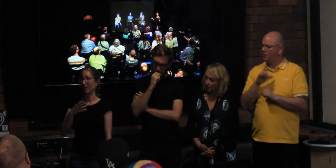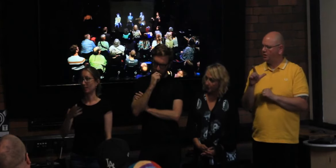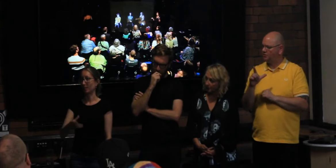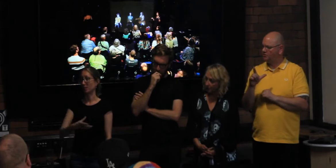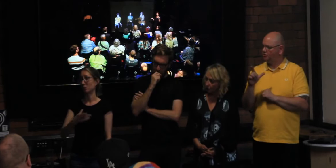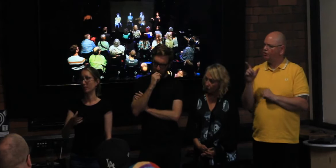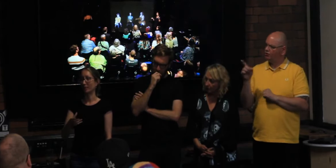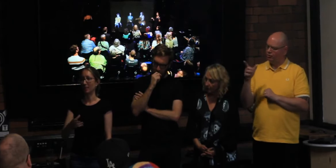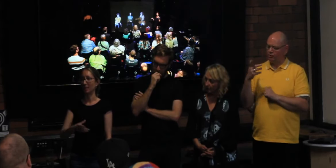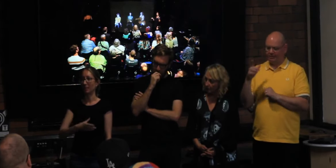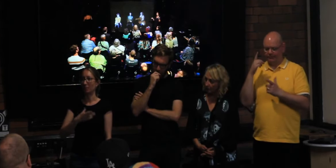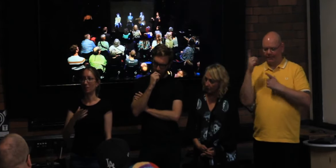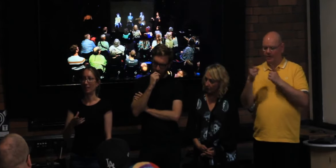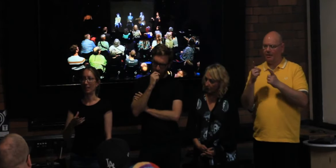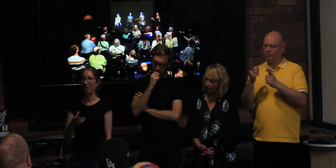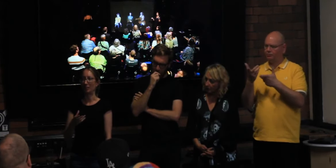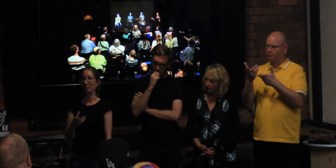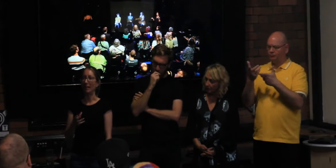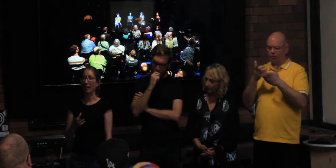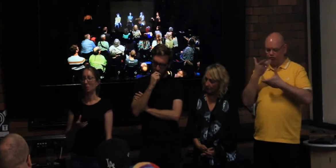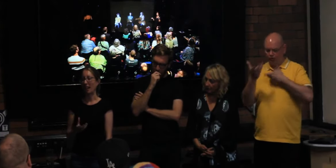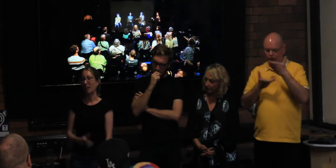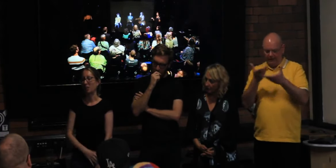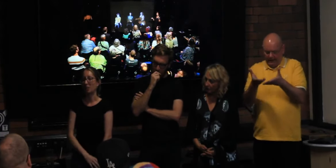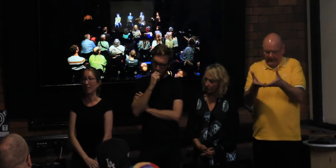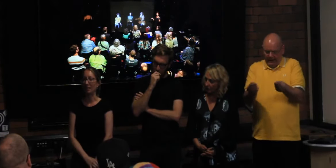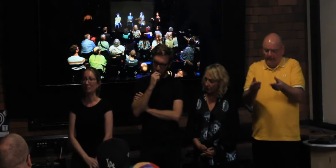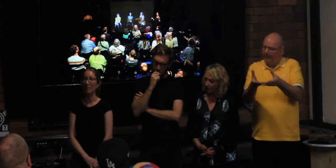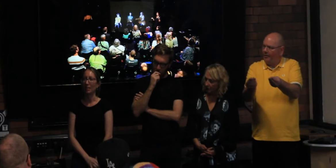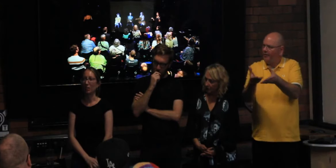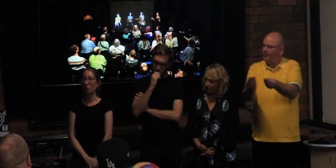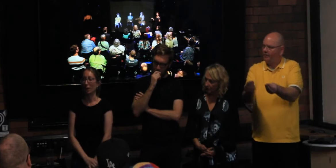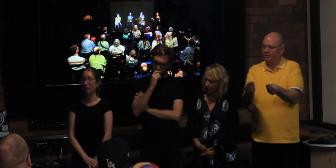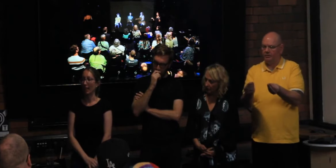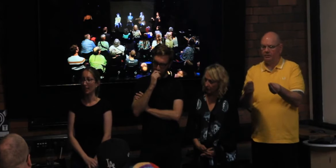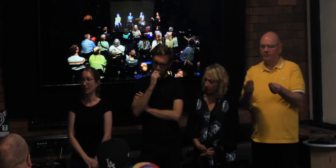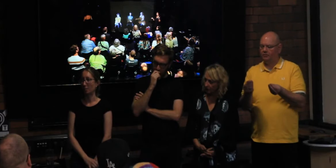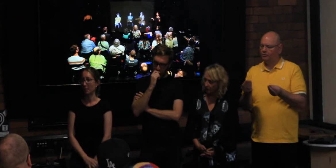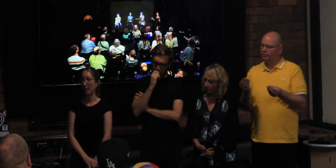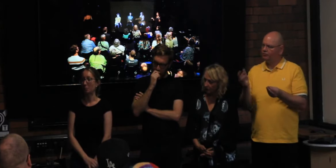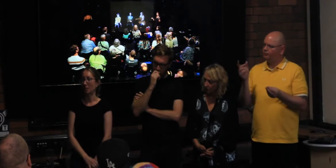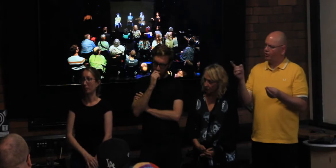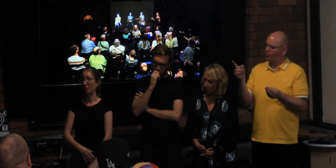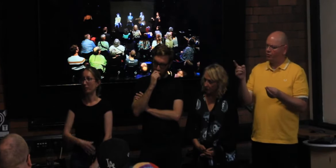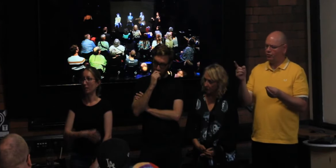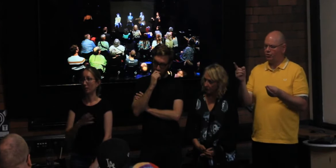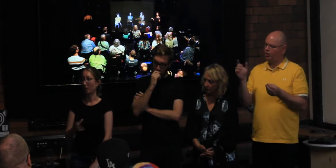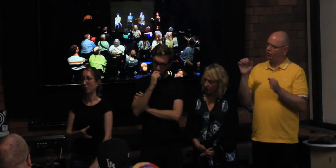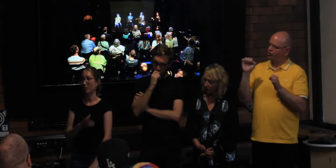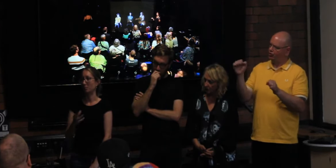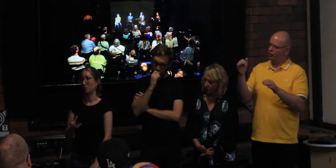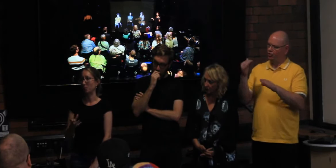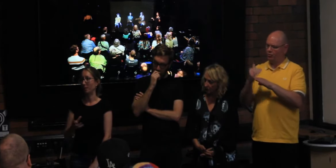in the stories and in the communication, and how you think your work changes our perceptions of